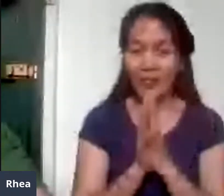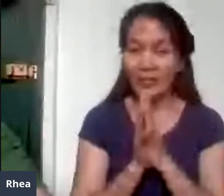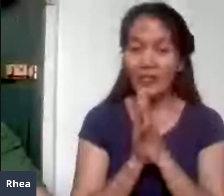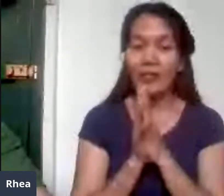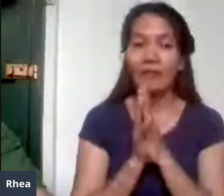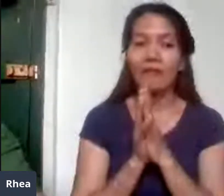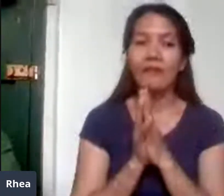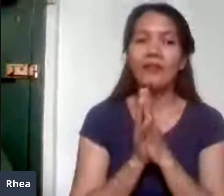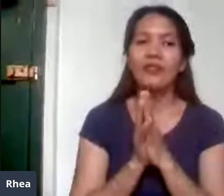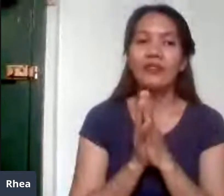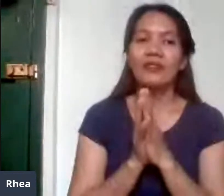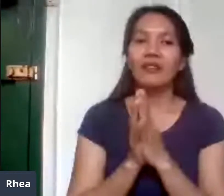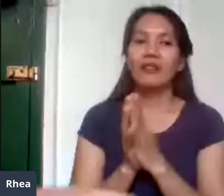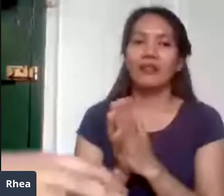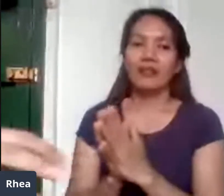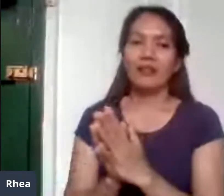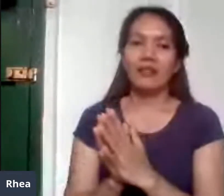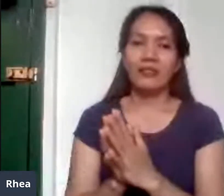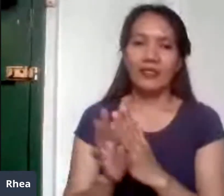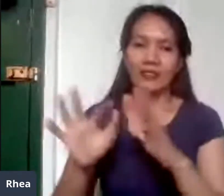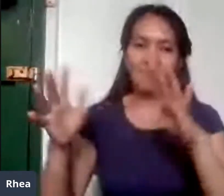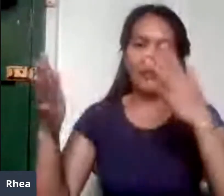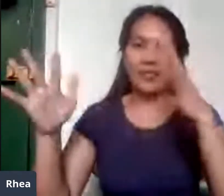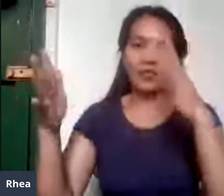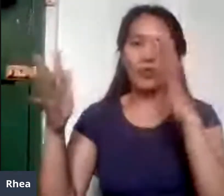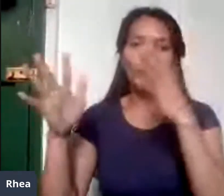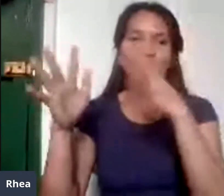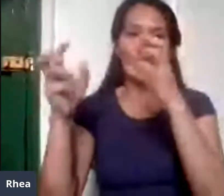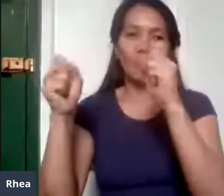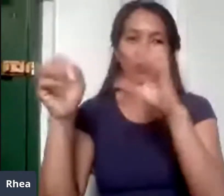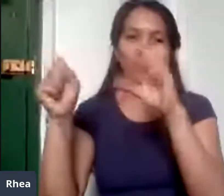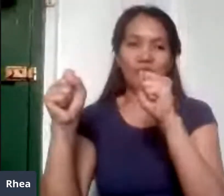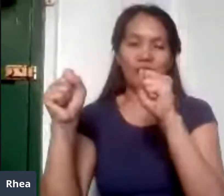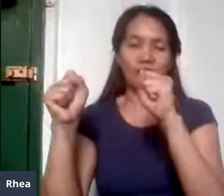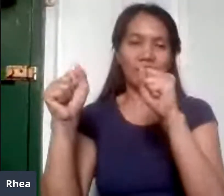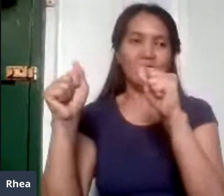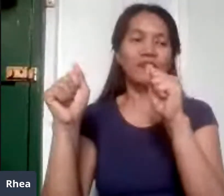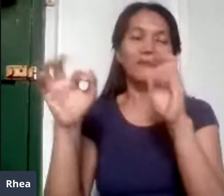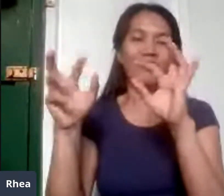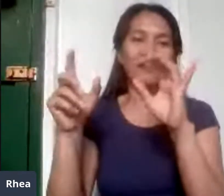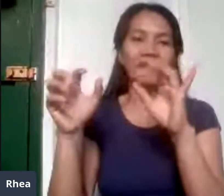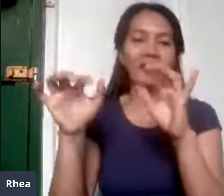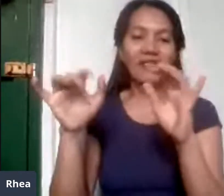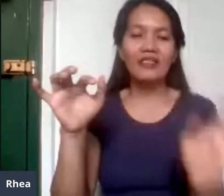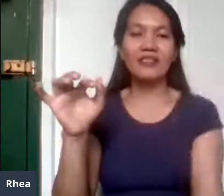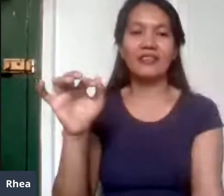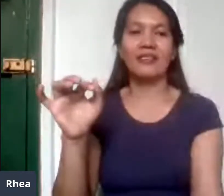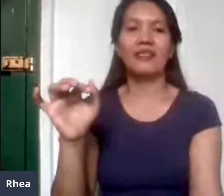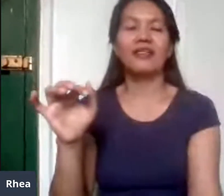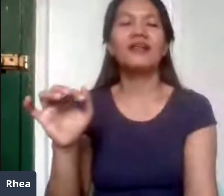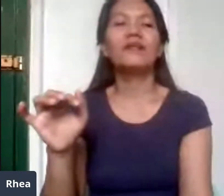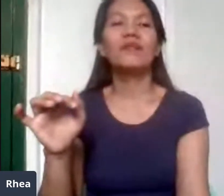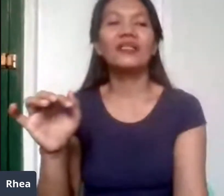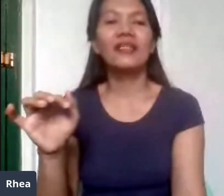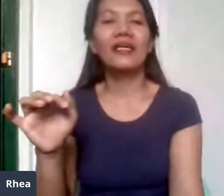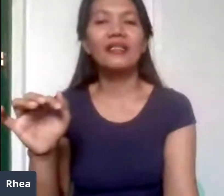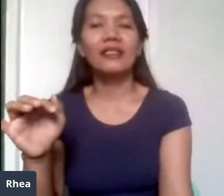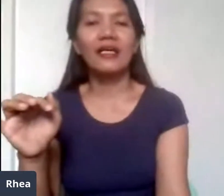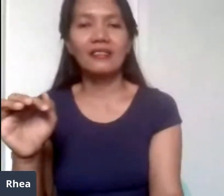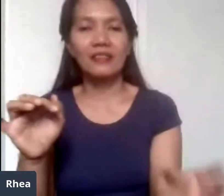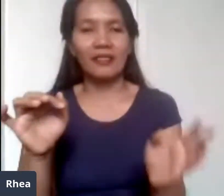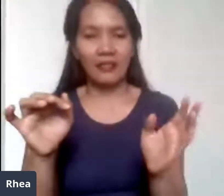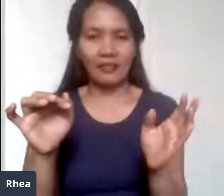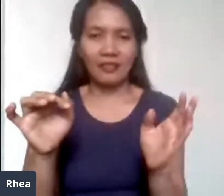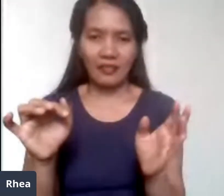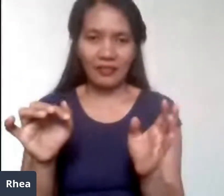COVID-19 related words. Okay, you ready? Let us going to